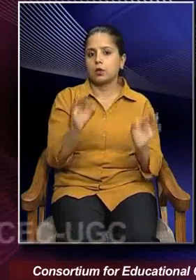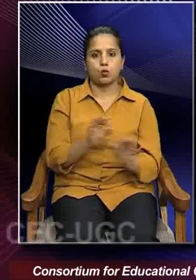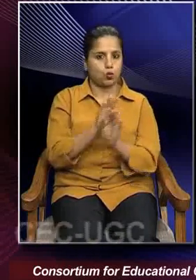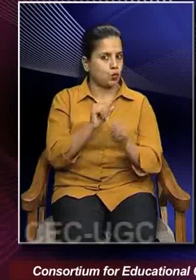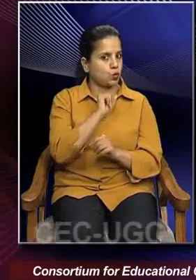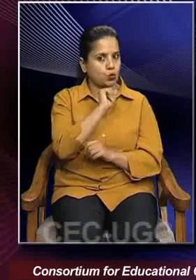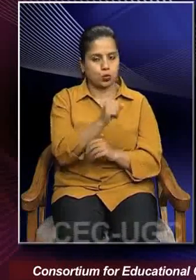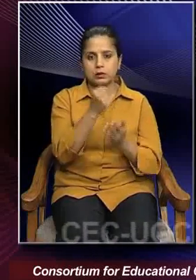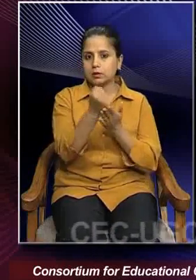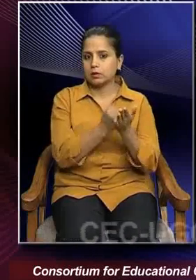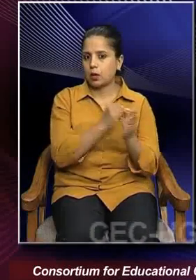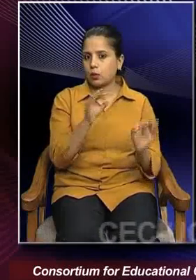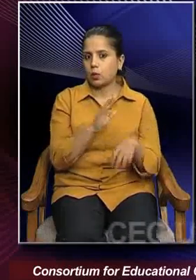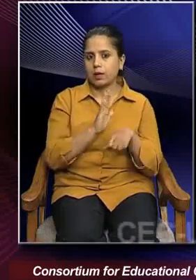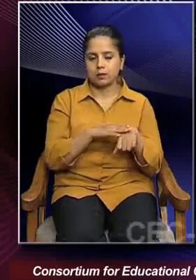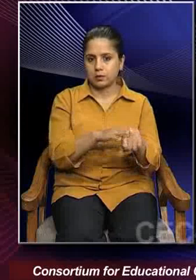experience.